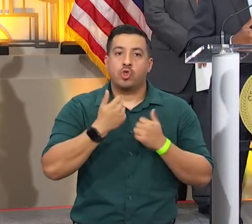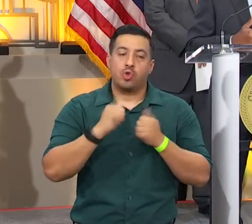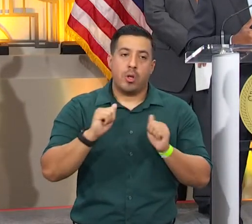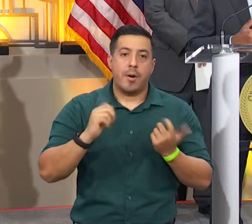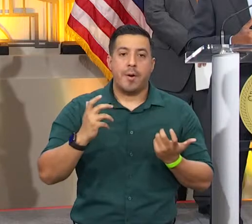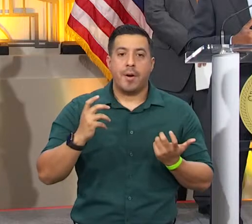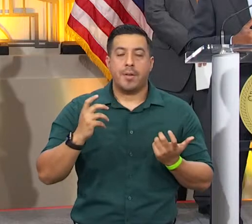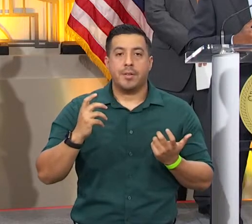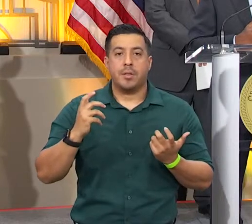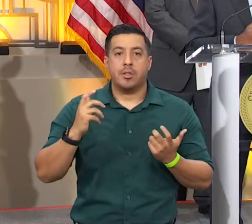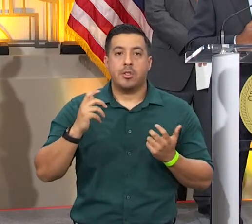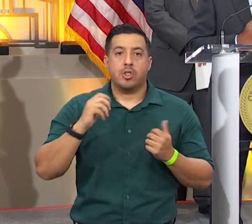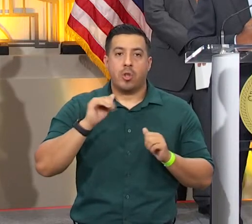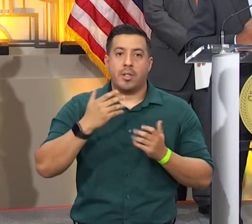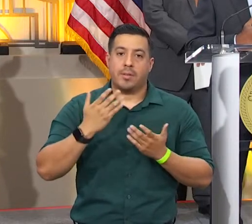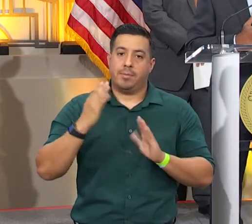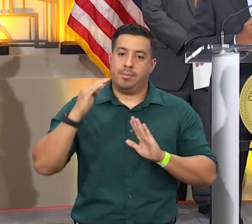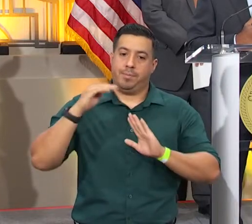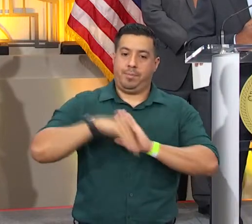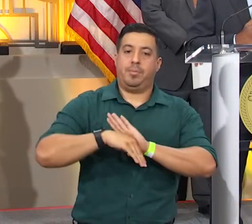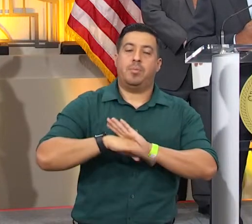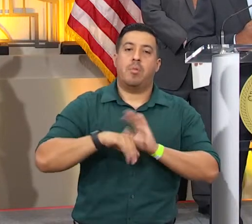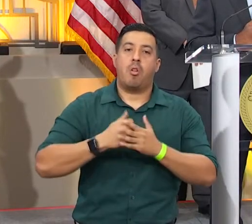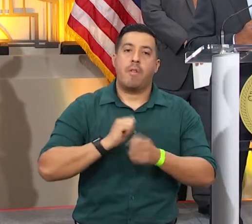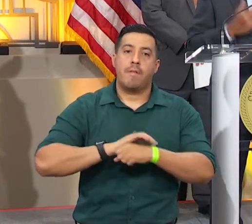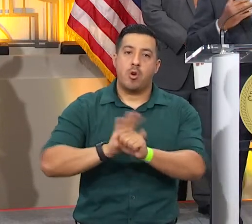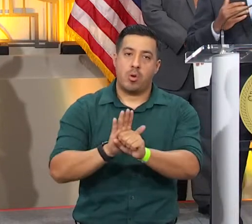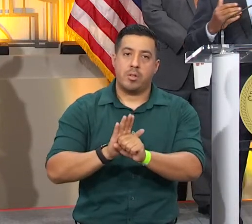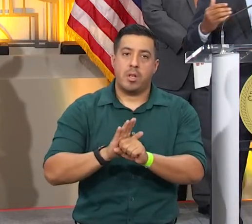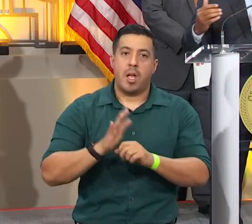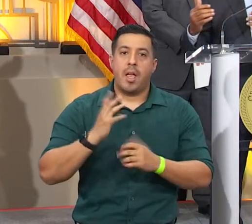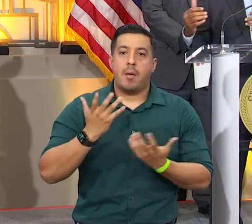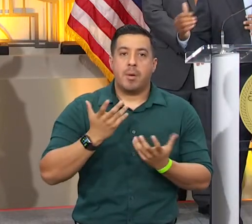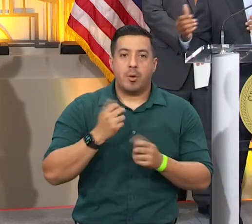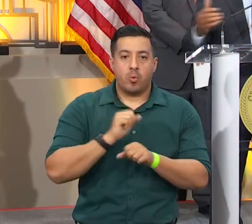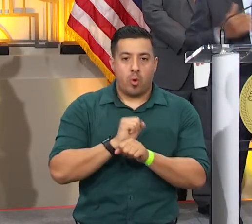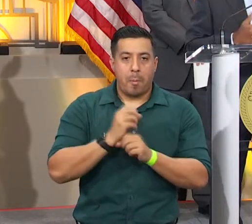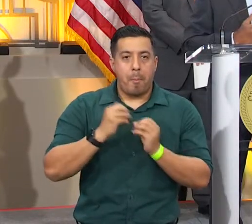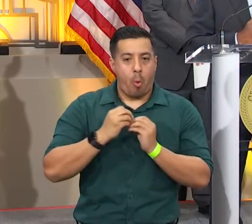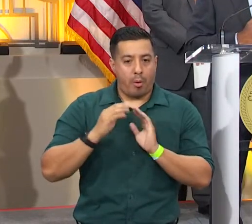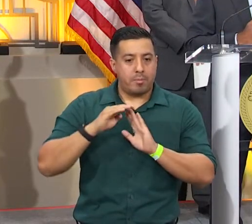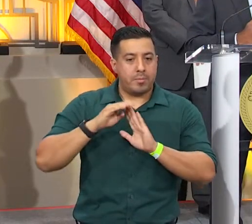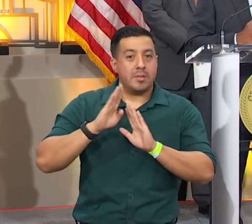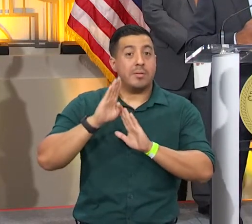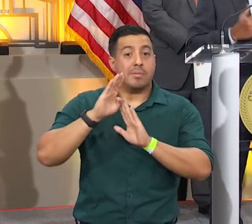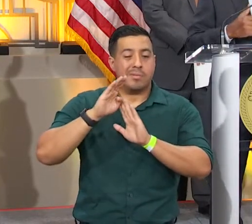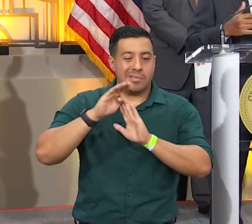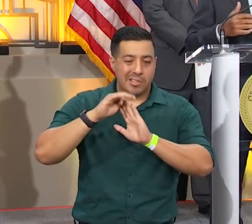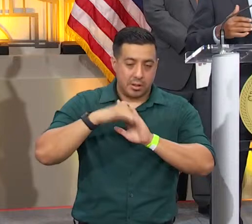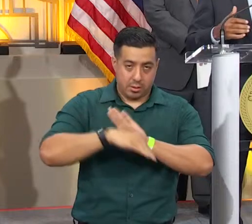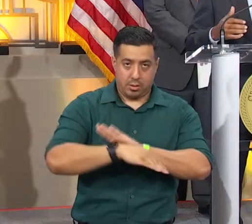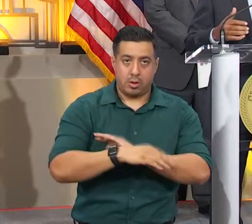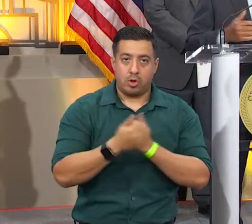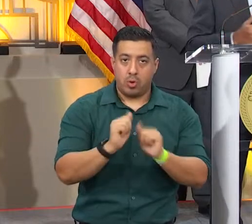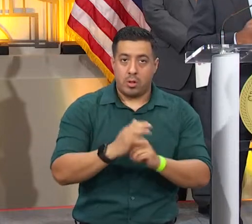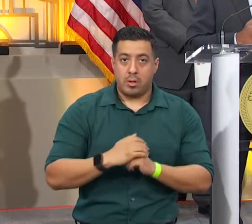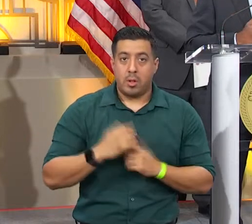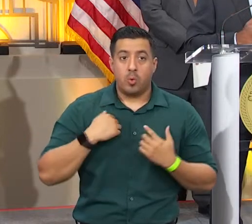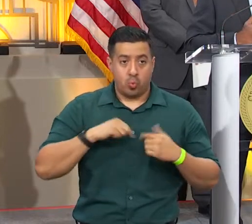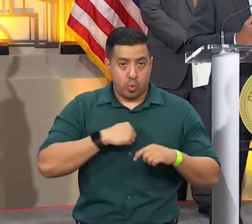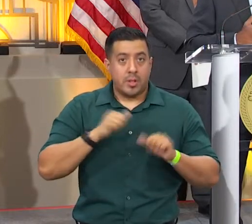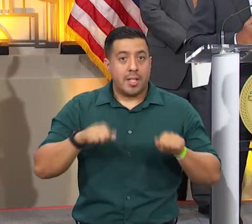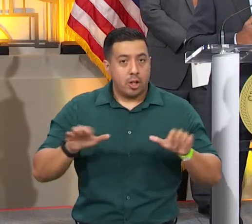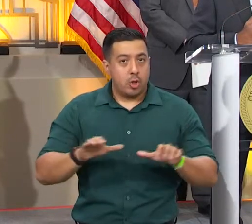to blunt the progression of this virus and then to work to start moving it down. And if we can do it even in the holiday